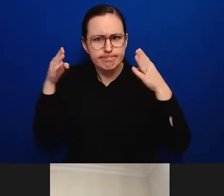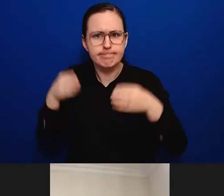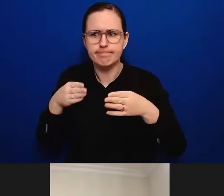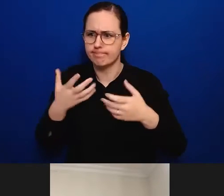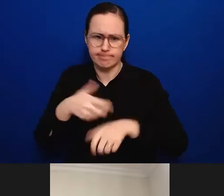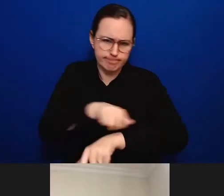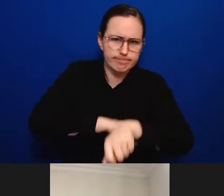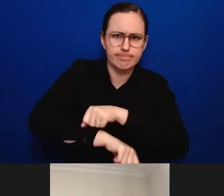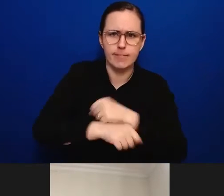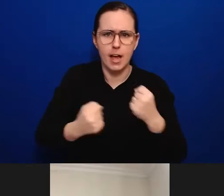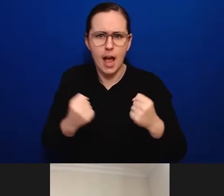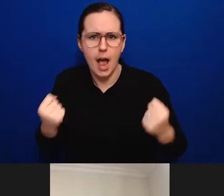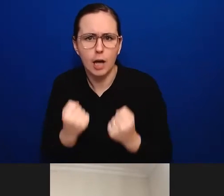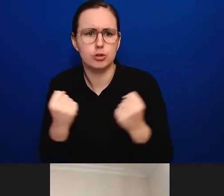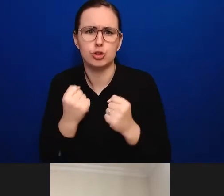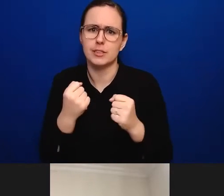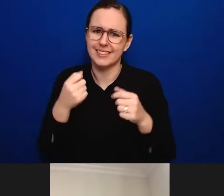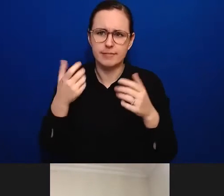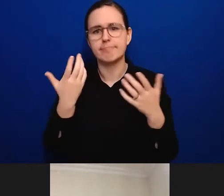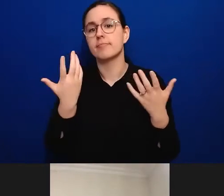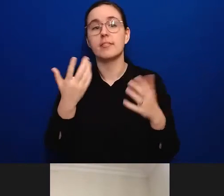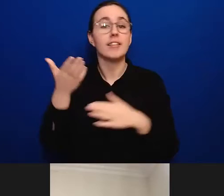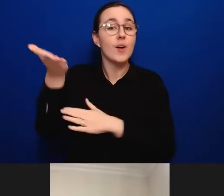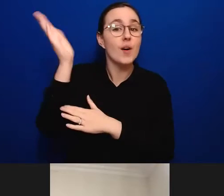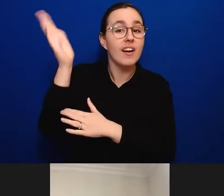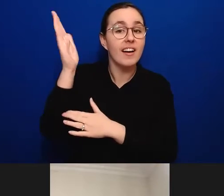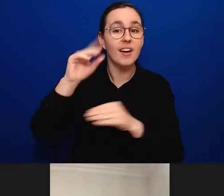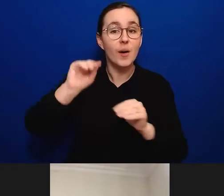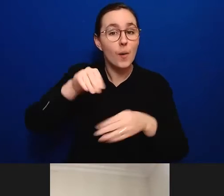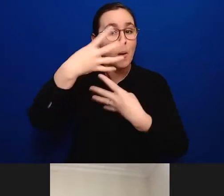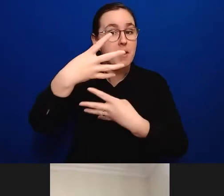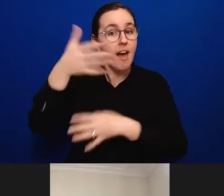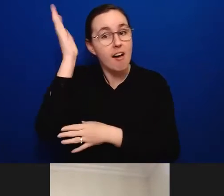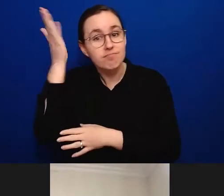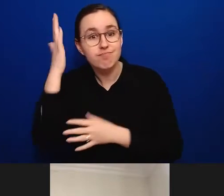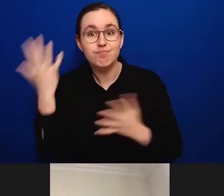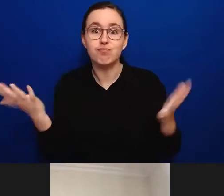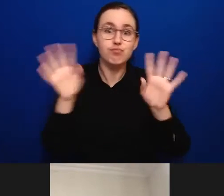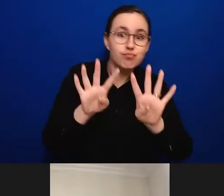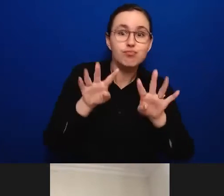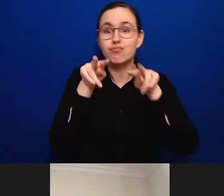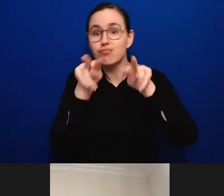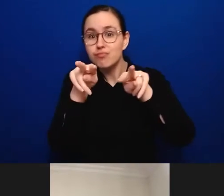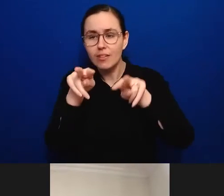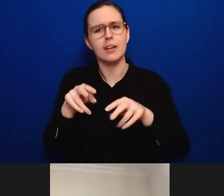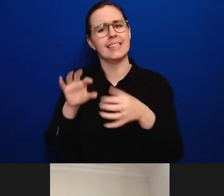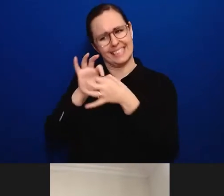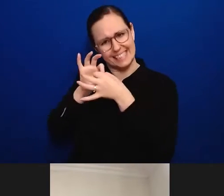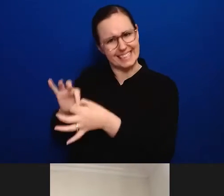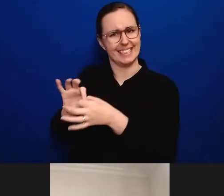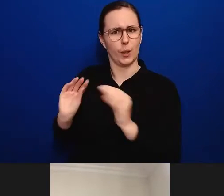was even at the heart of the creation of and of the design of the Youth Global Disability Summit.